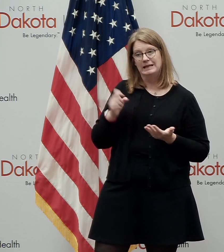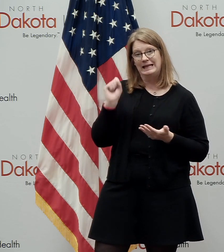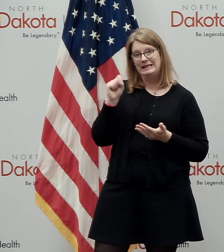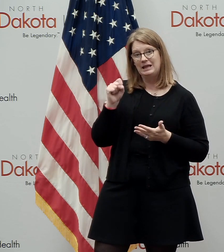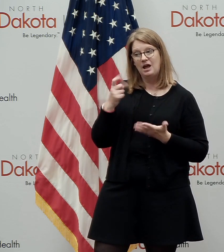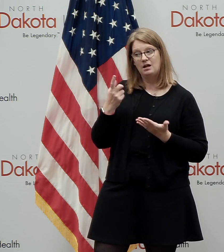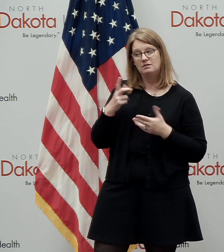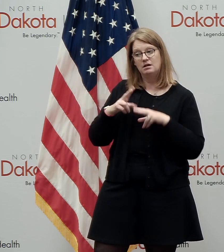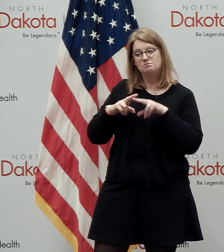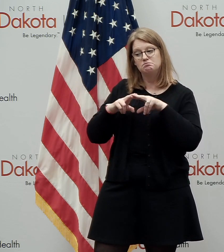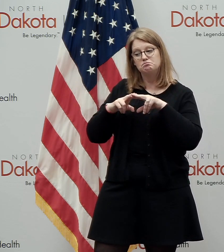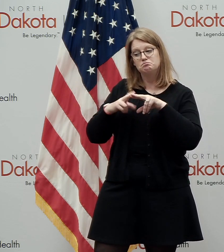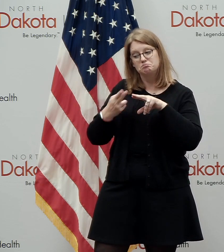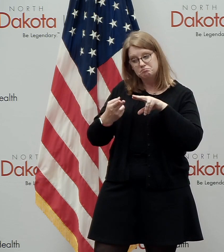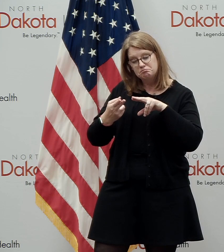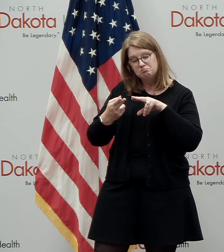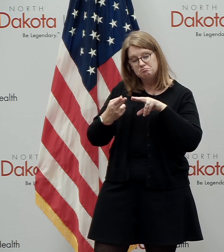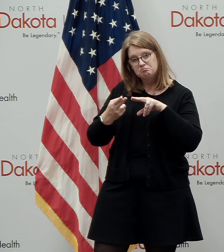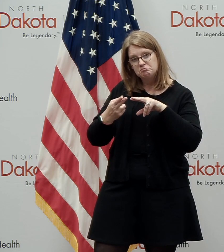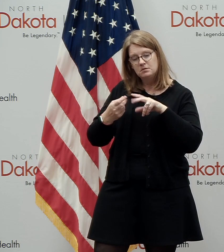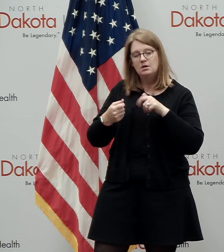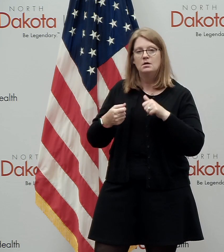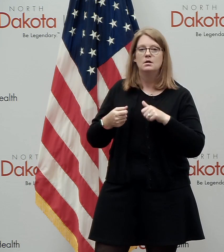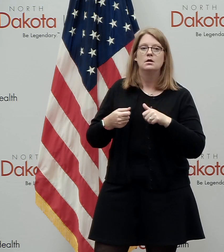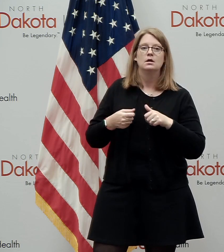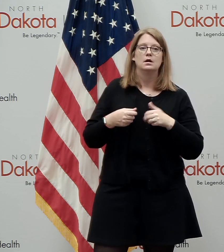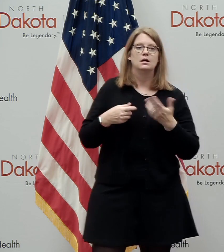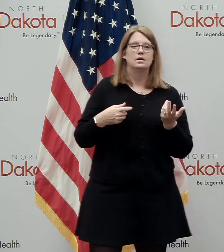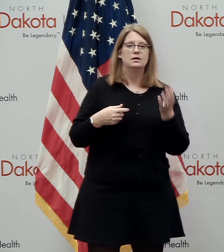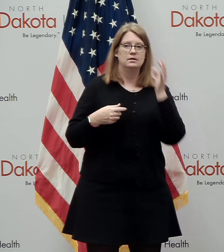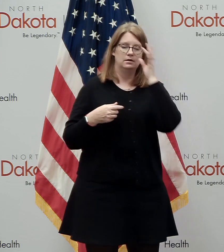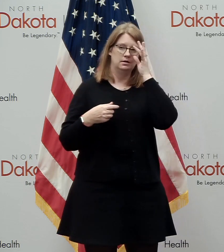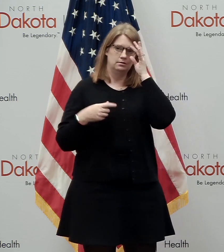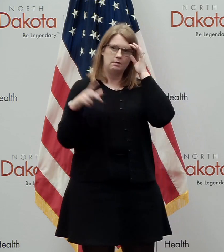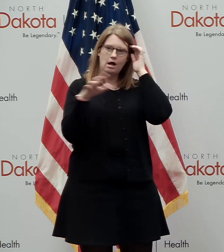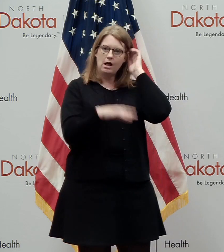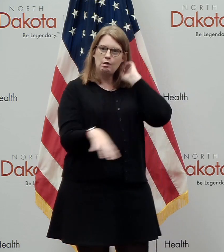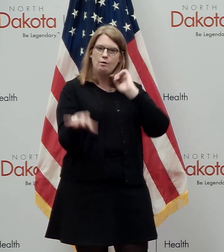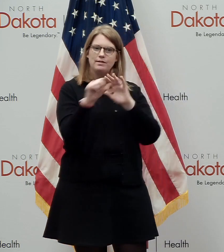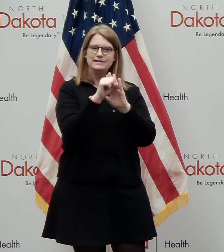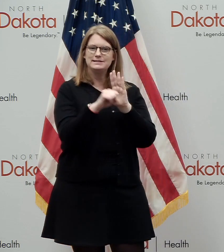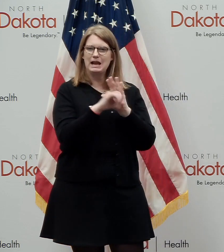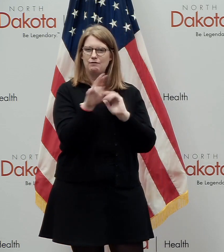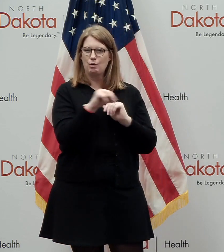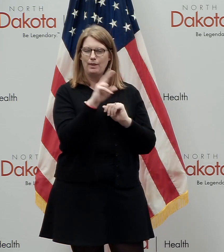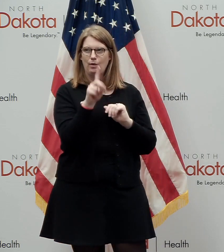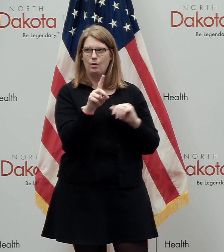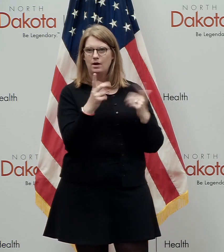turning that down. And again, I think that we've got across the state of North Dakota, we've only got